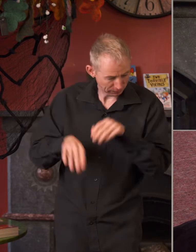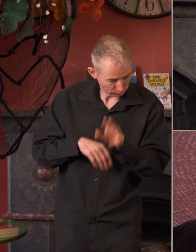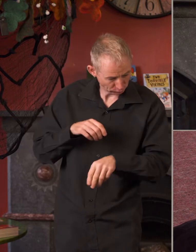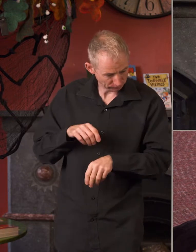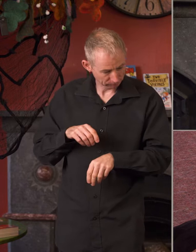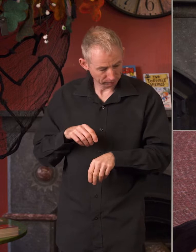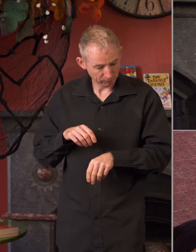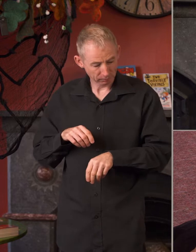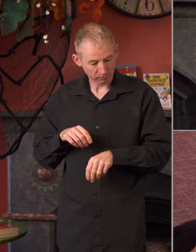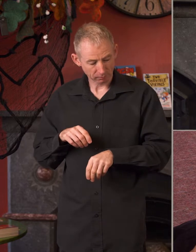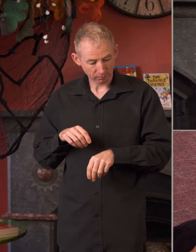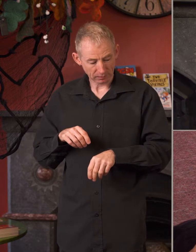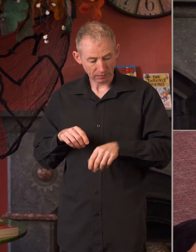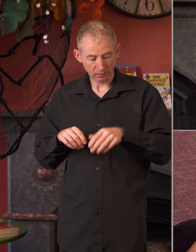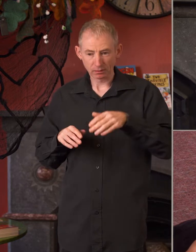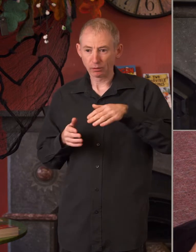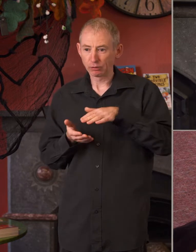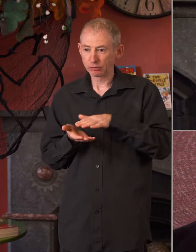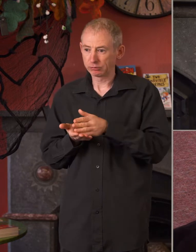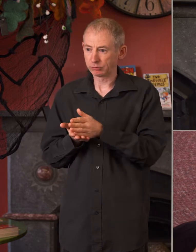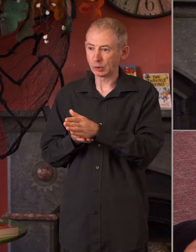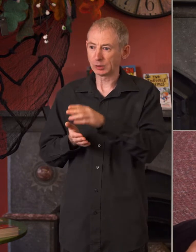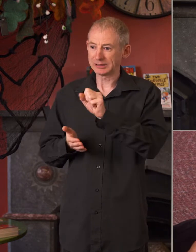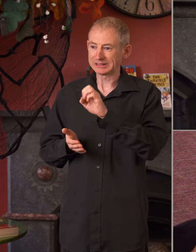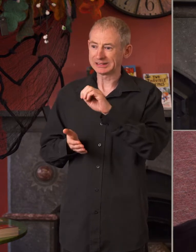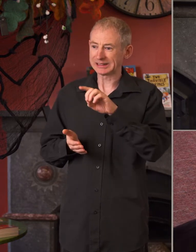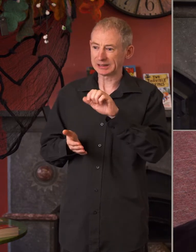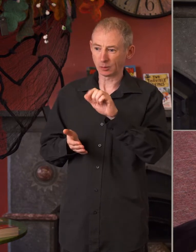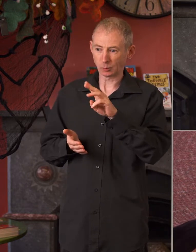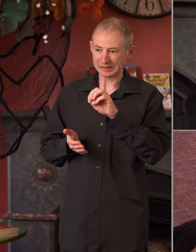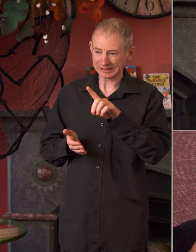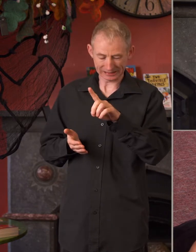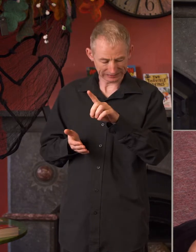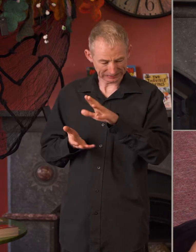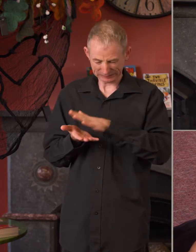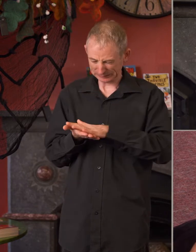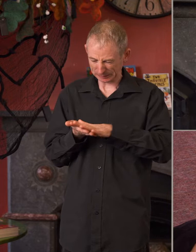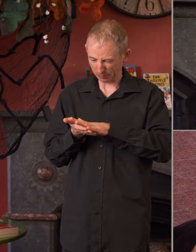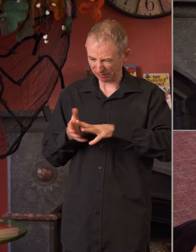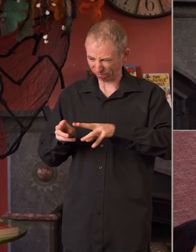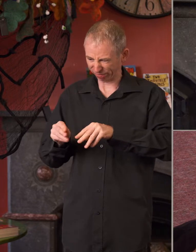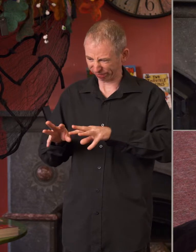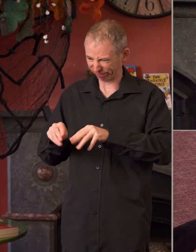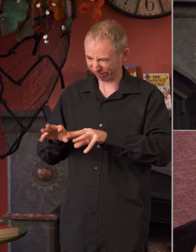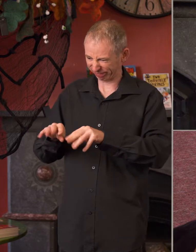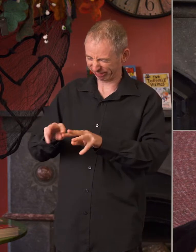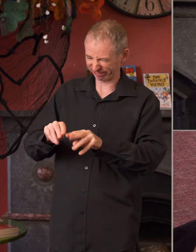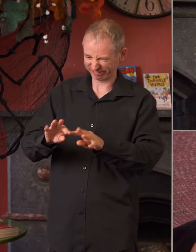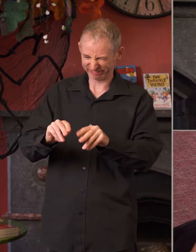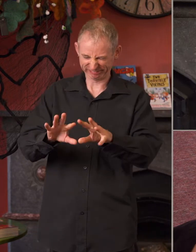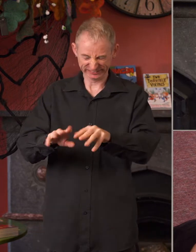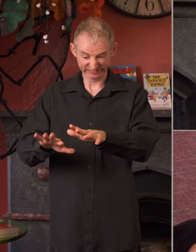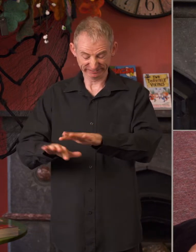splash across the pools, and squelch, squelch, squelch through the slimy,